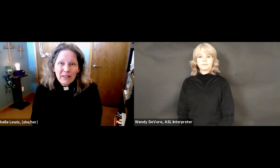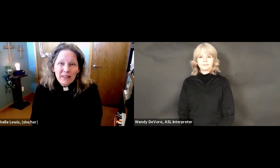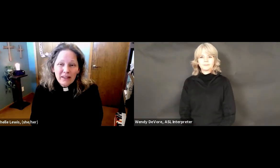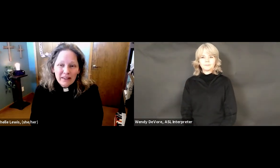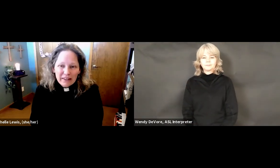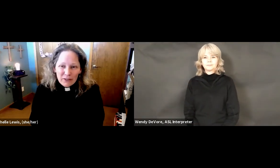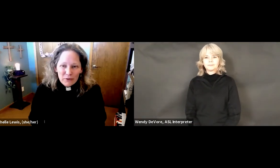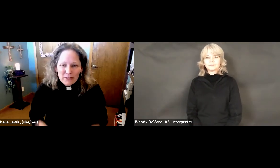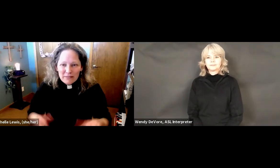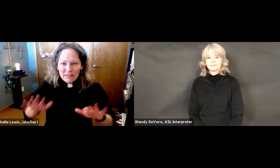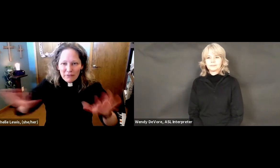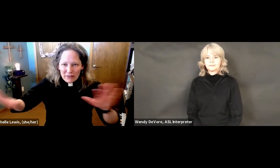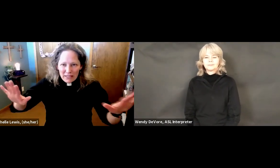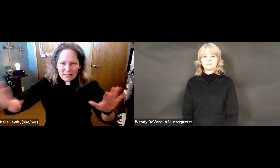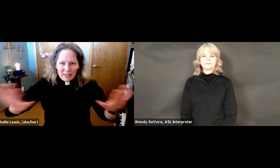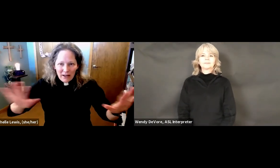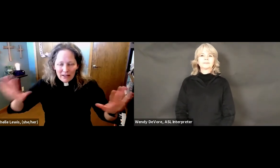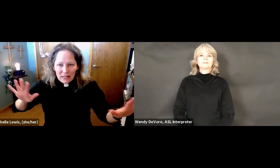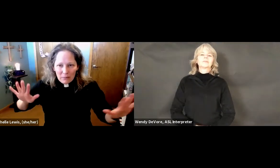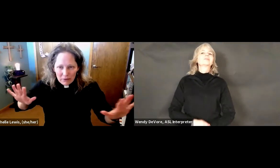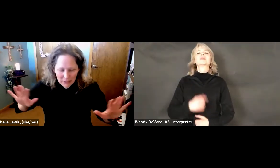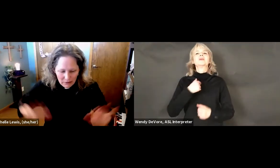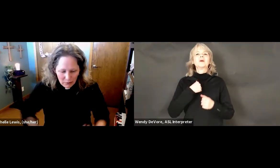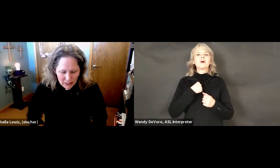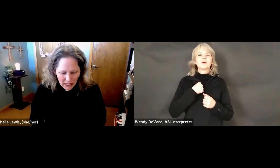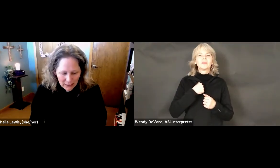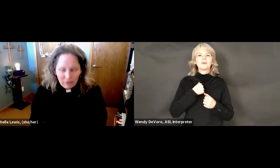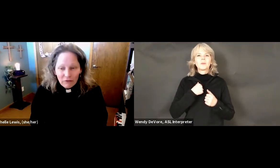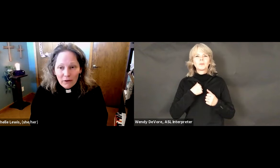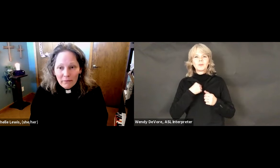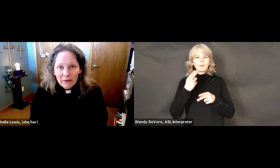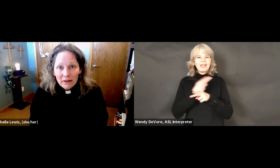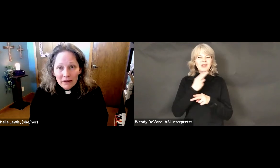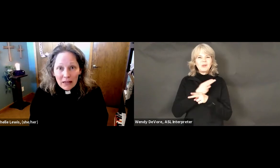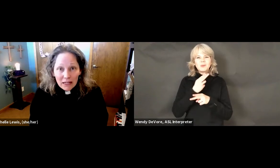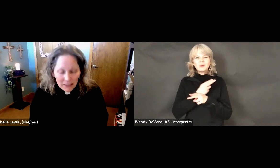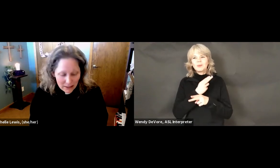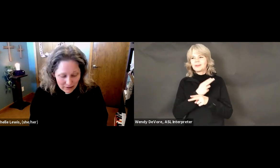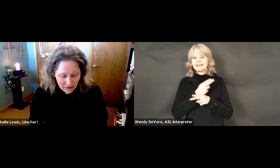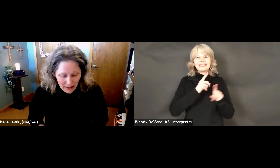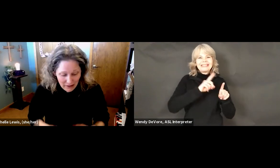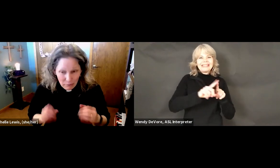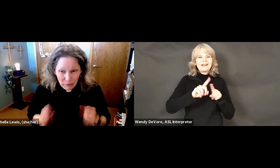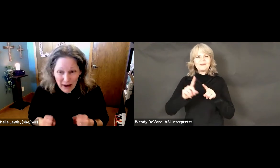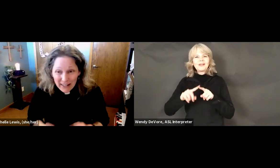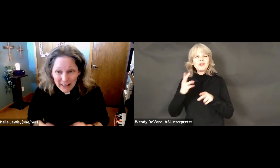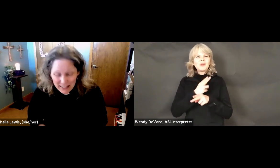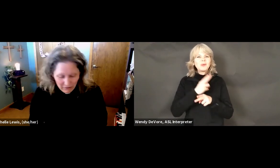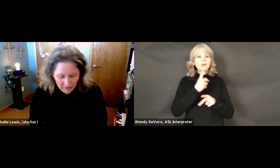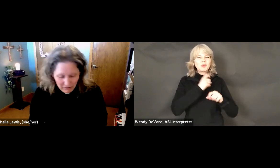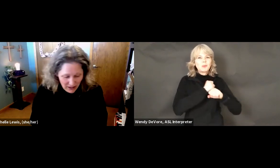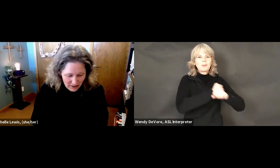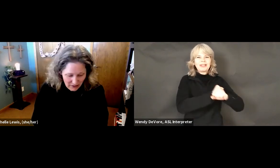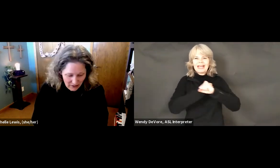We use different things to kind of keep ourselves protected from needing to like practice